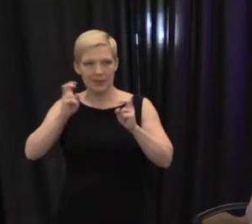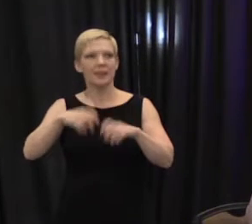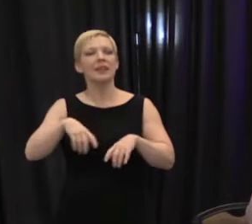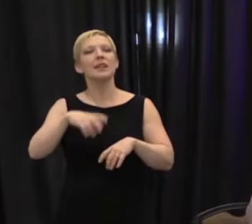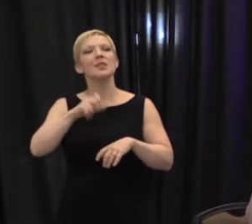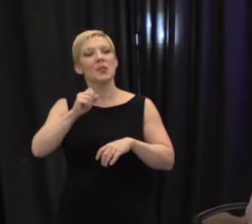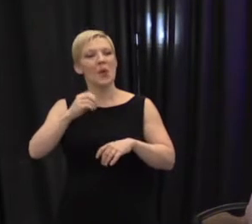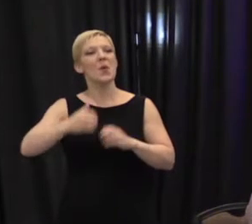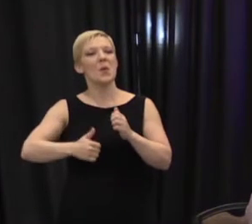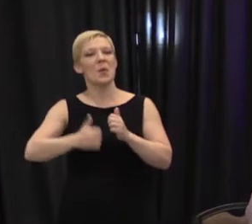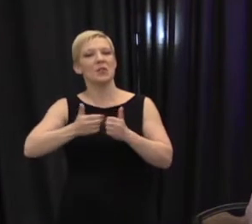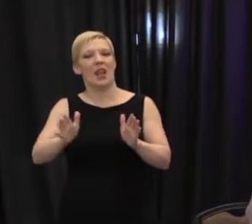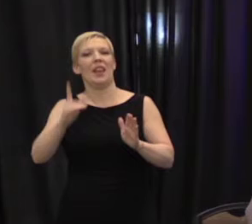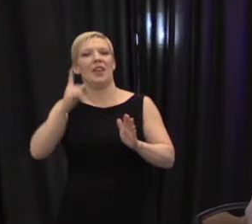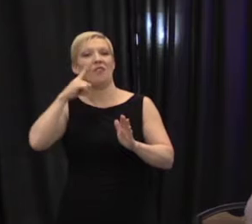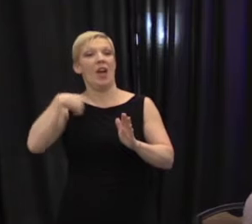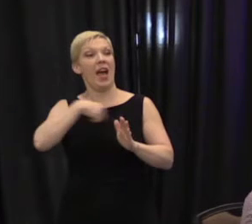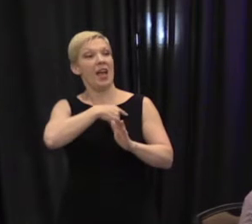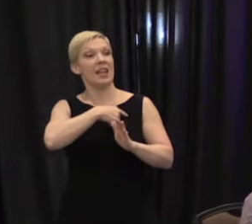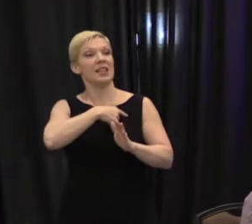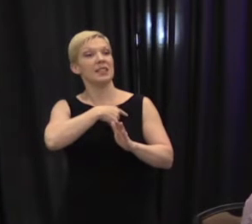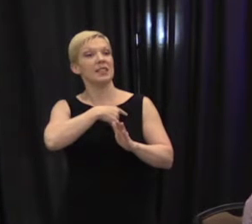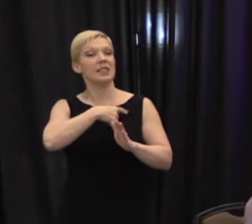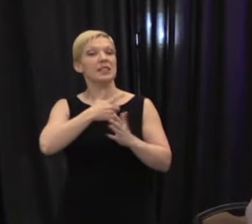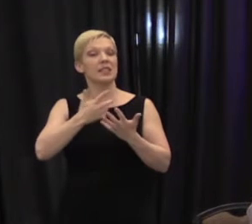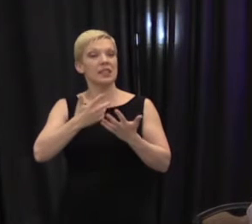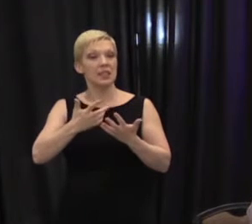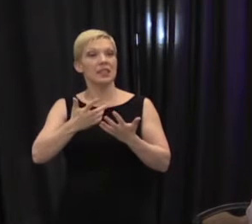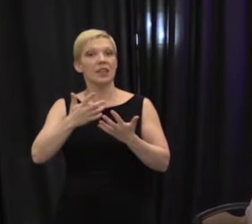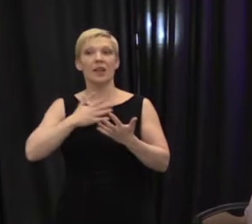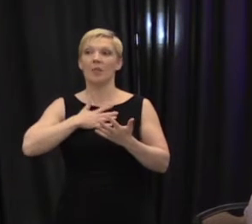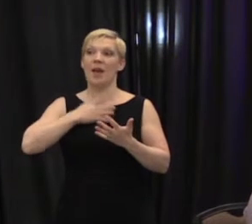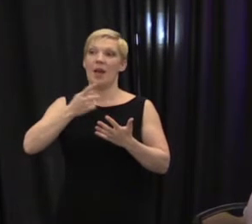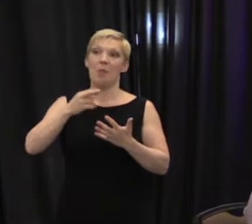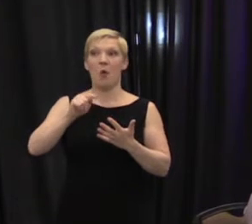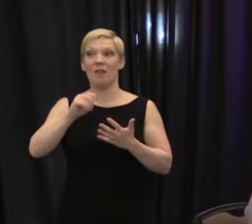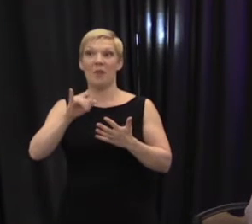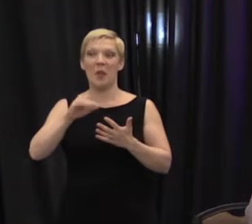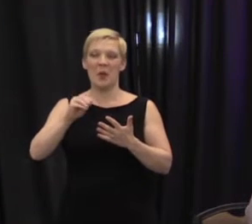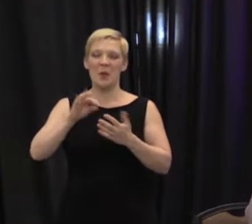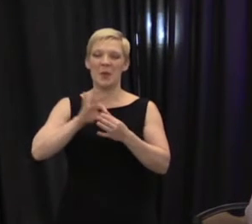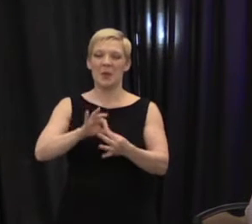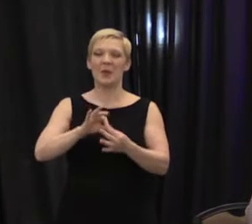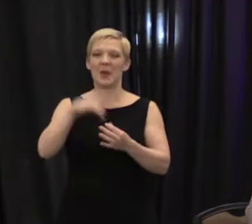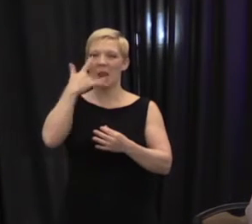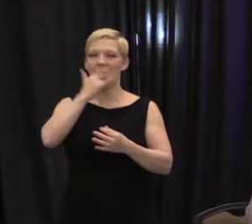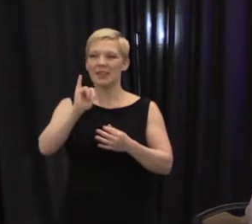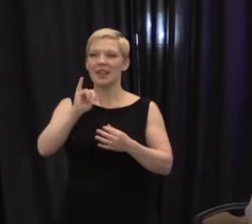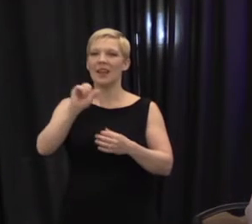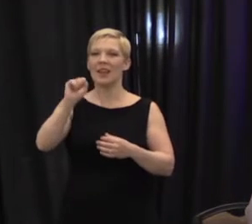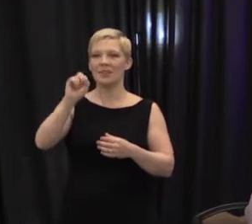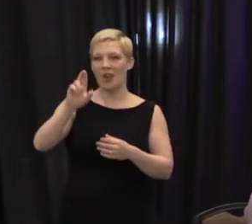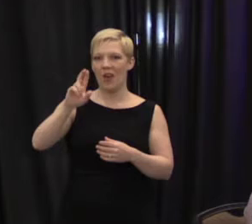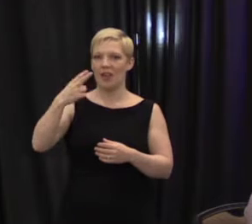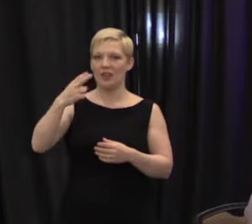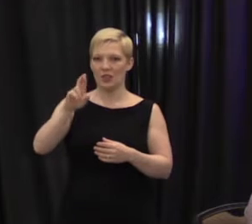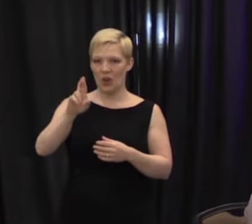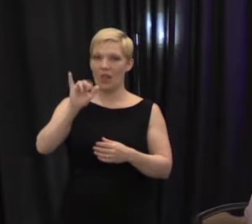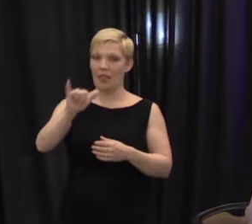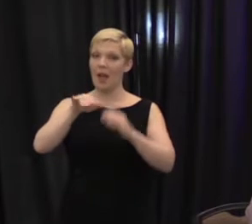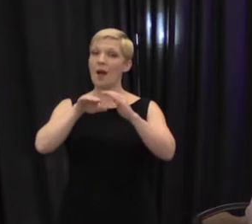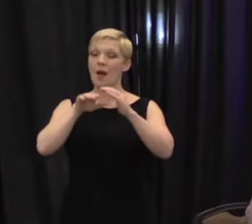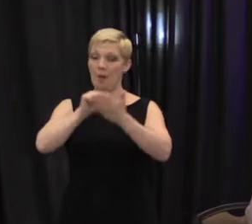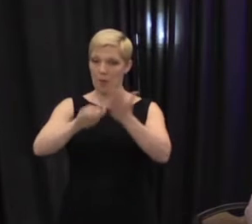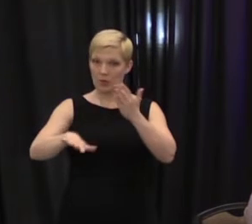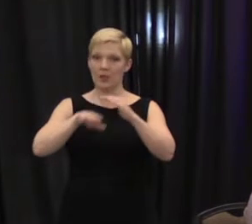for us, generally what that looks like, well, excuse me, for my portfolio, what that looks like is anything related to SRHR, abortion